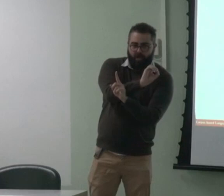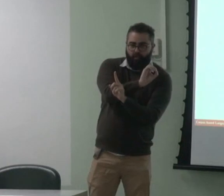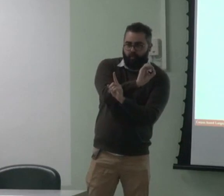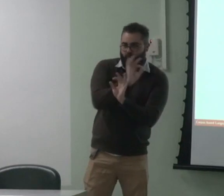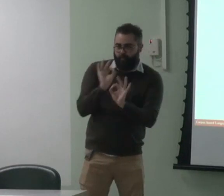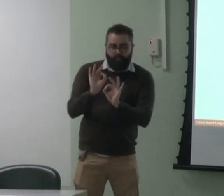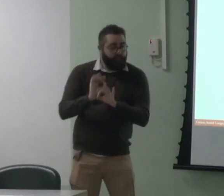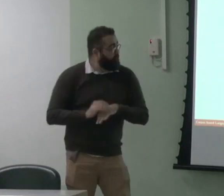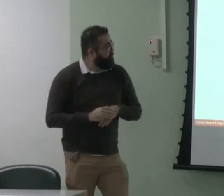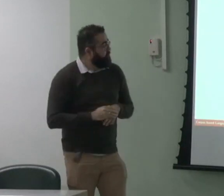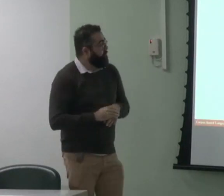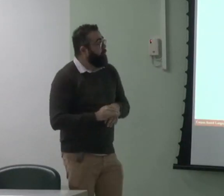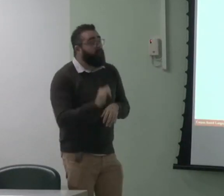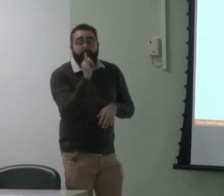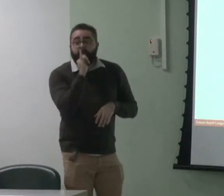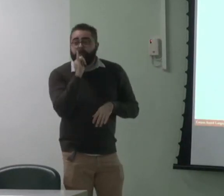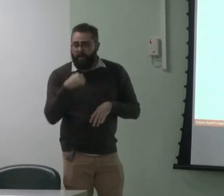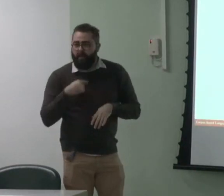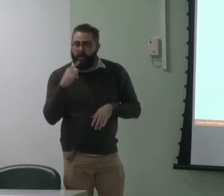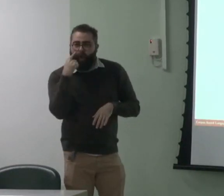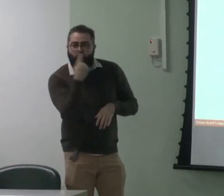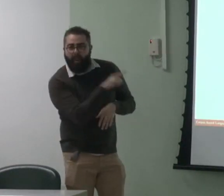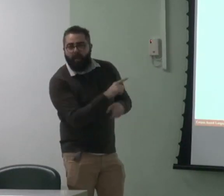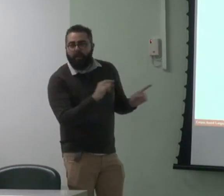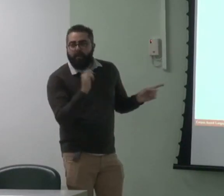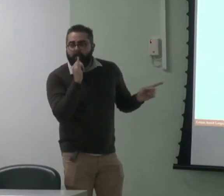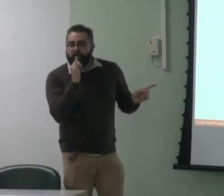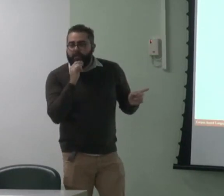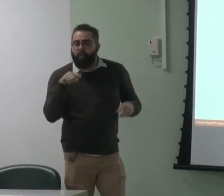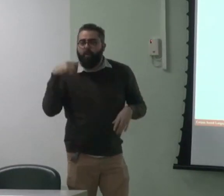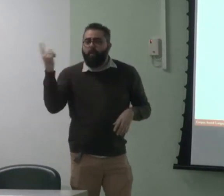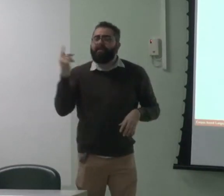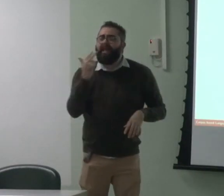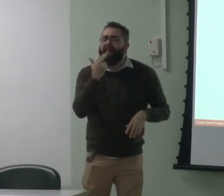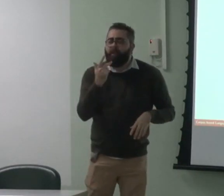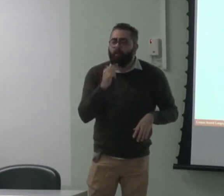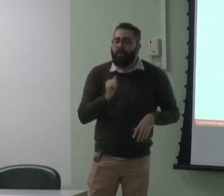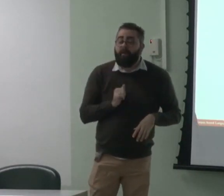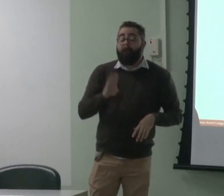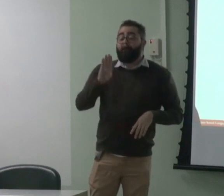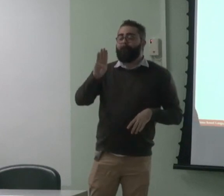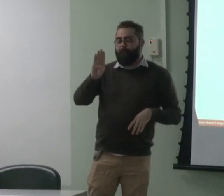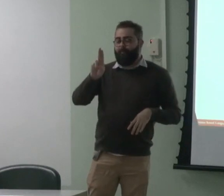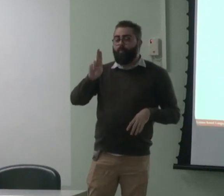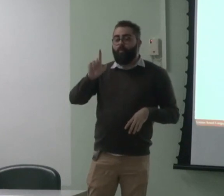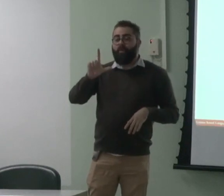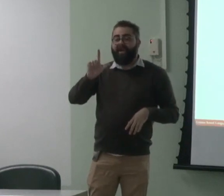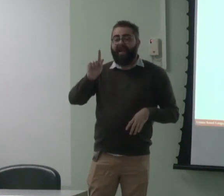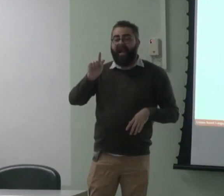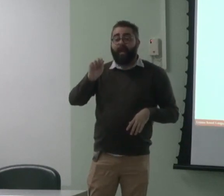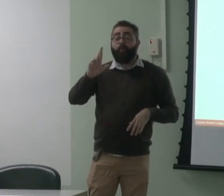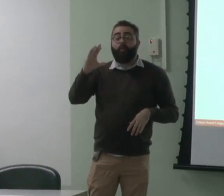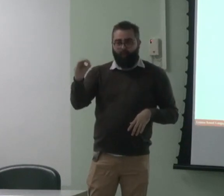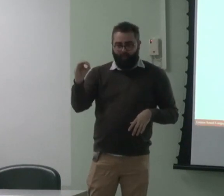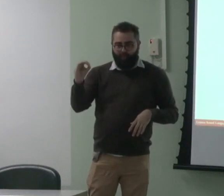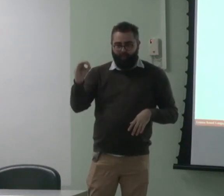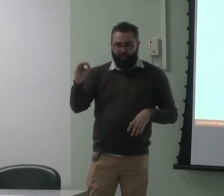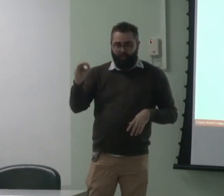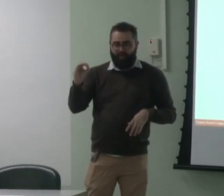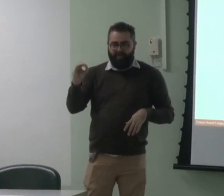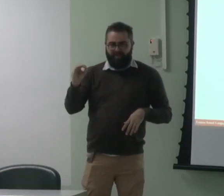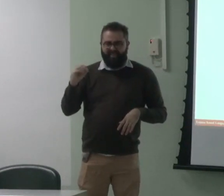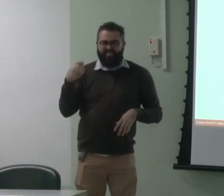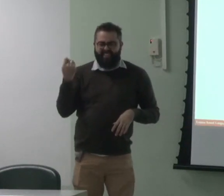at a language like Bulgarian, which is the example down there, Kucheto se presledvaše od kotkata. Kucheto